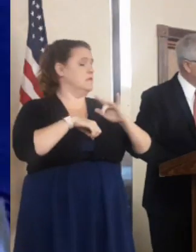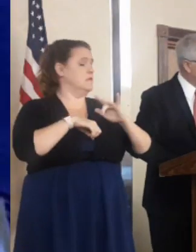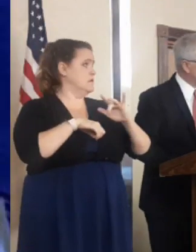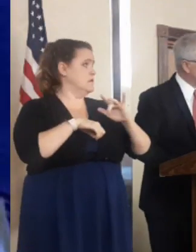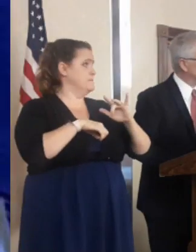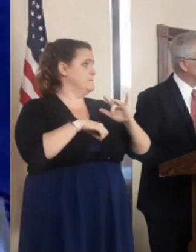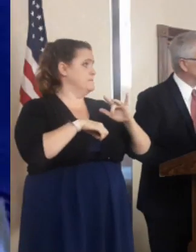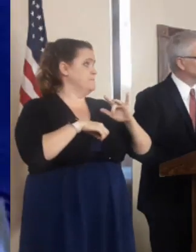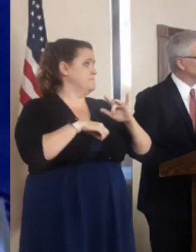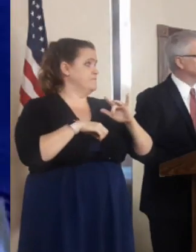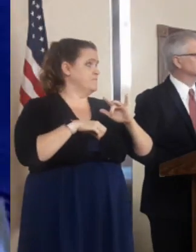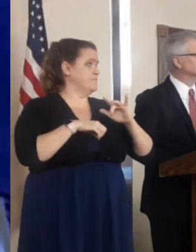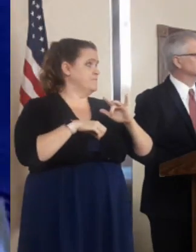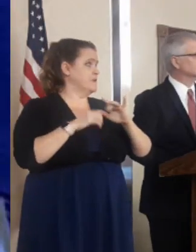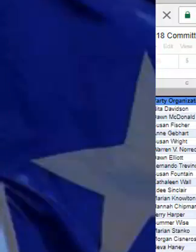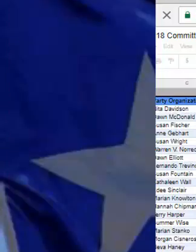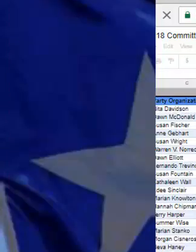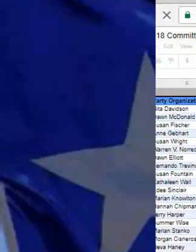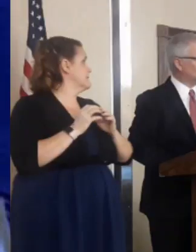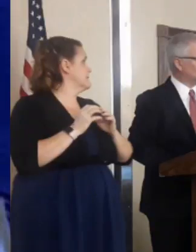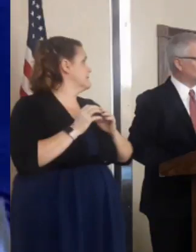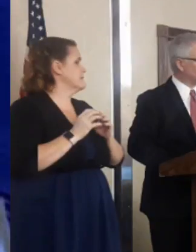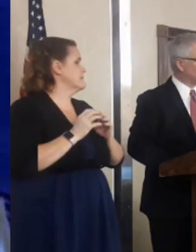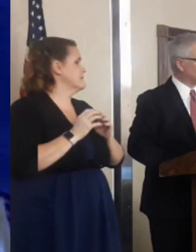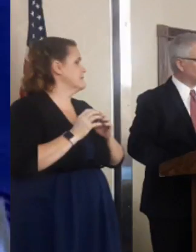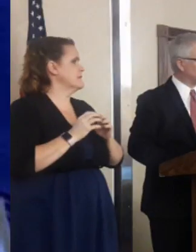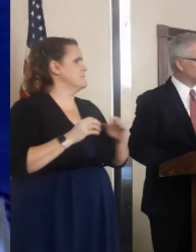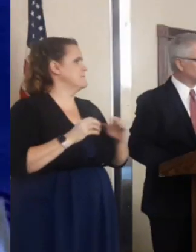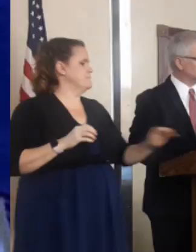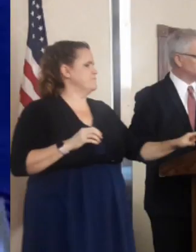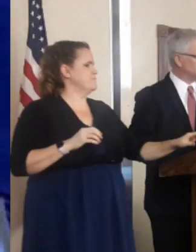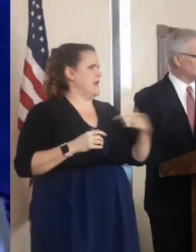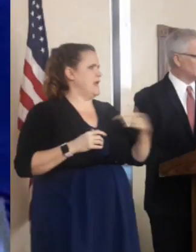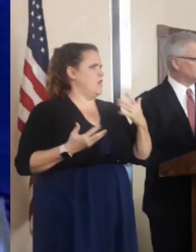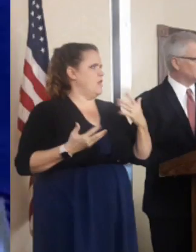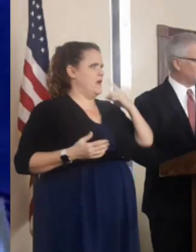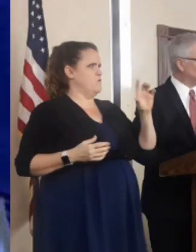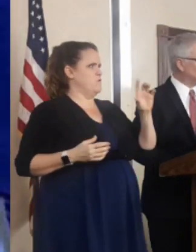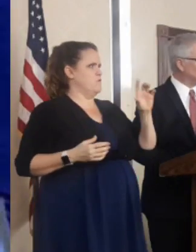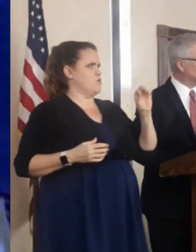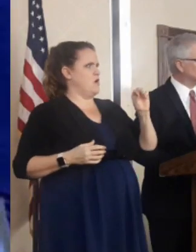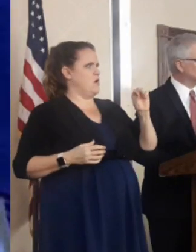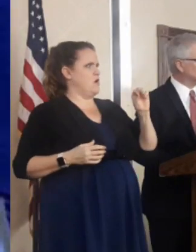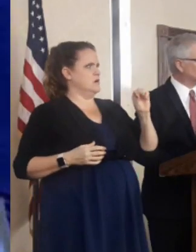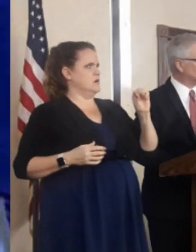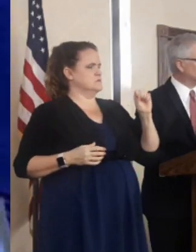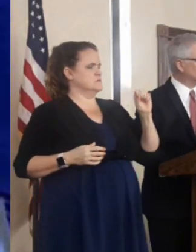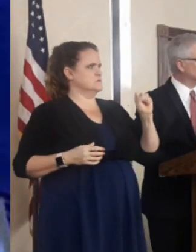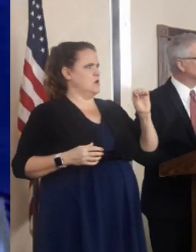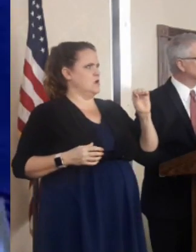space. I'll wait for Ms. Carrasco to be available to hear me.